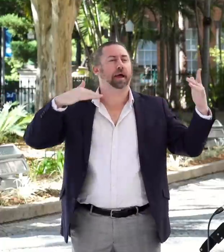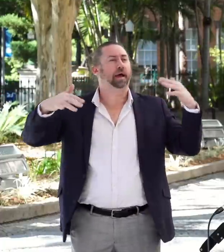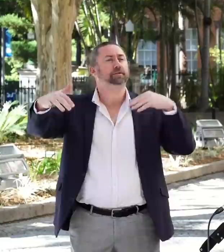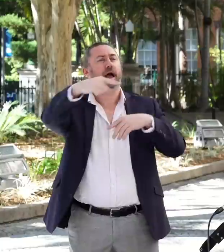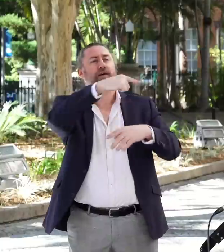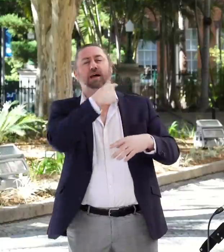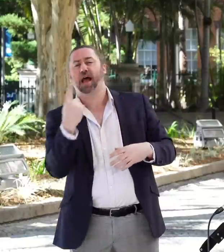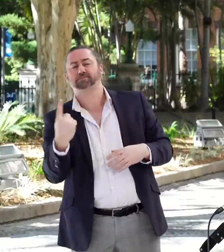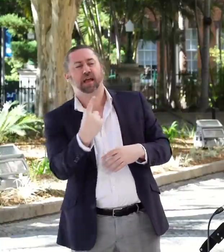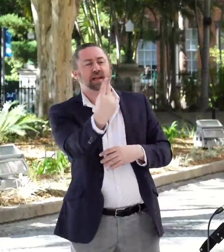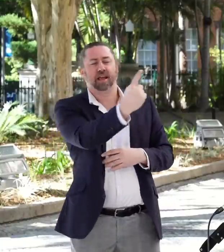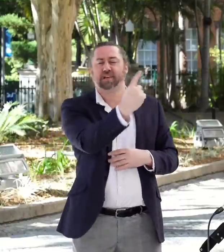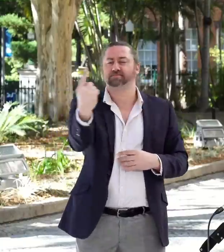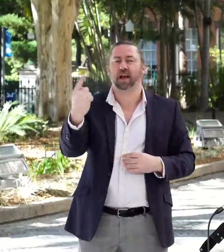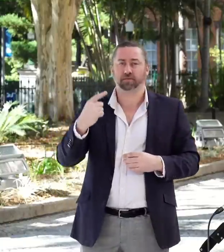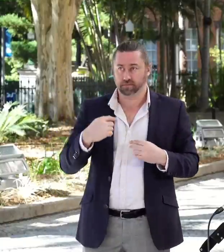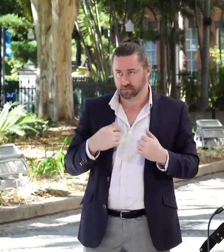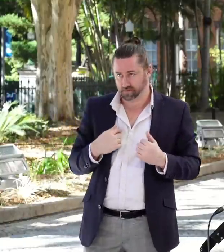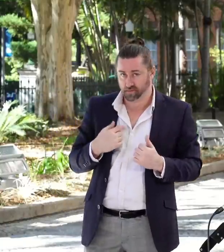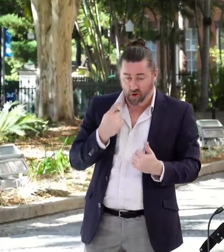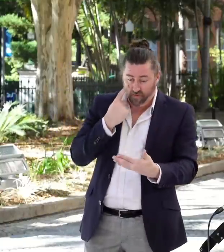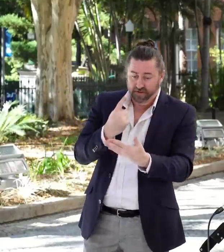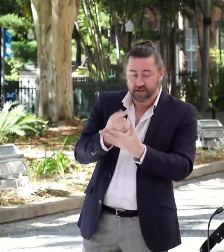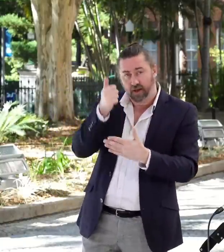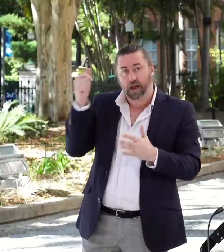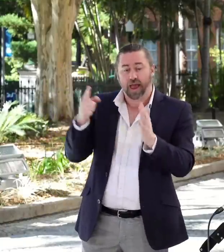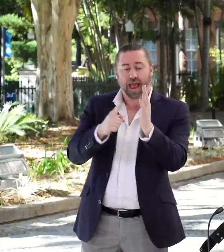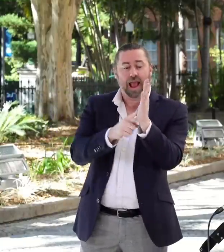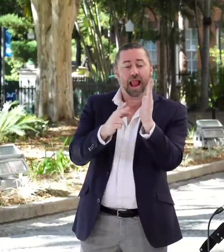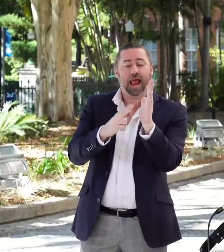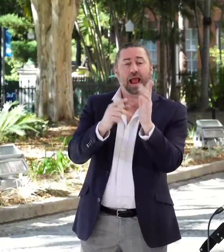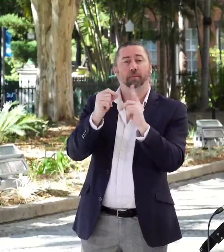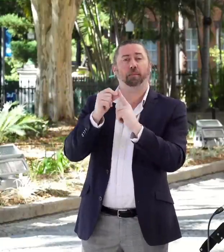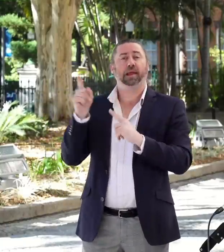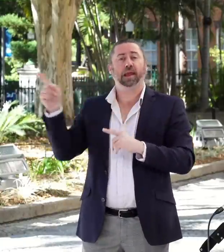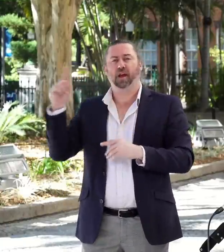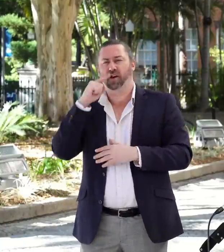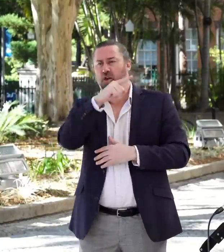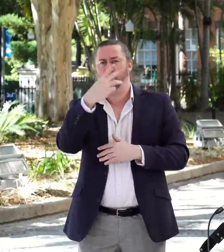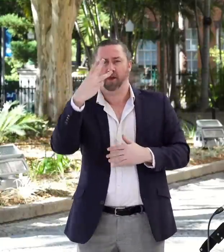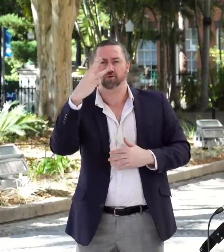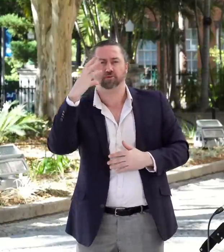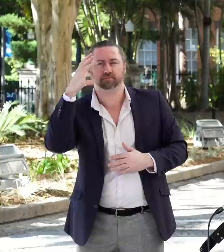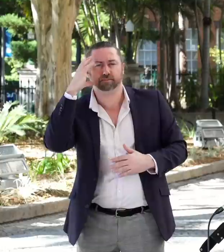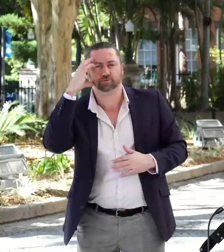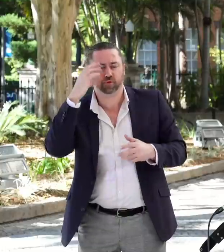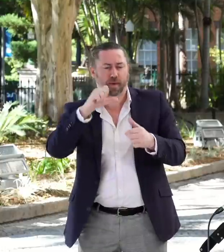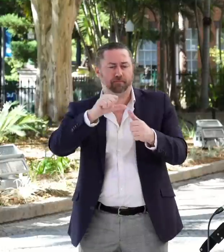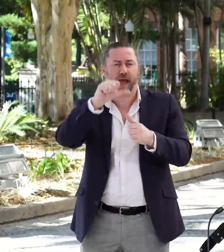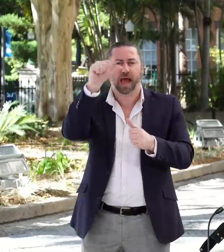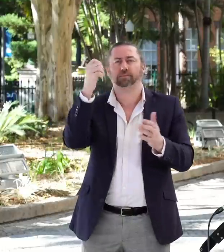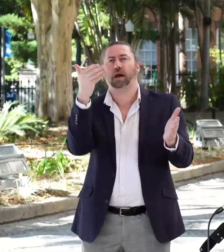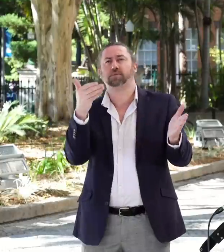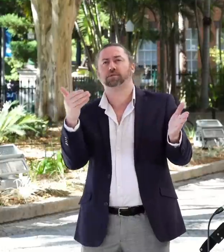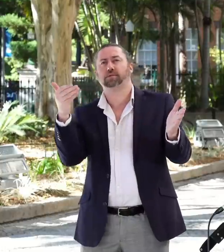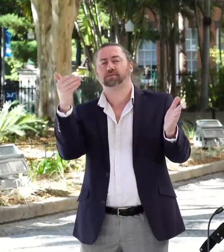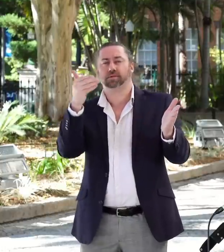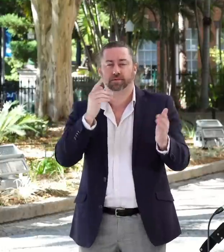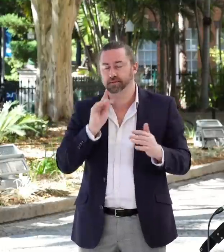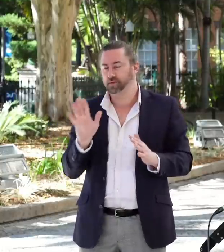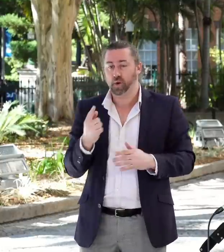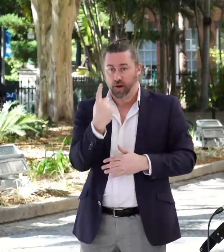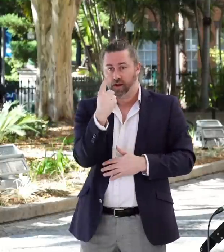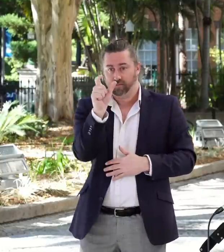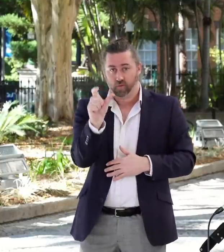I've heard these statements, and I understand the opposition are claiming that she's in a three-bedroom suite. She's one person. staying in one of